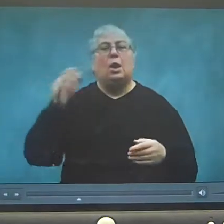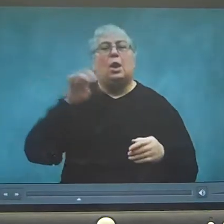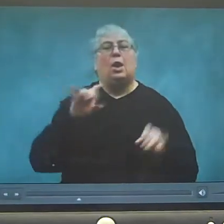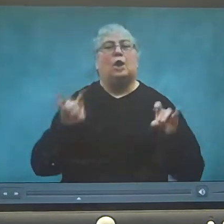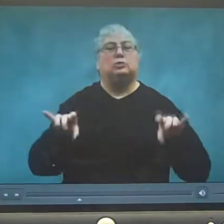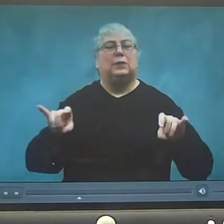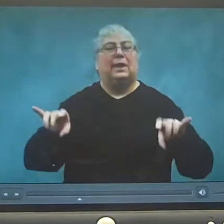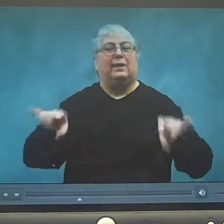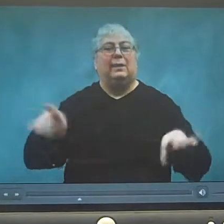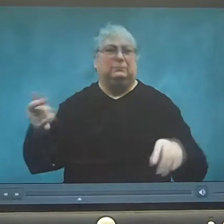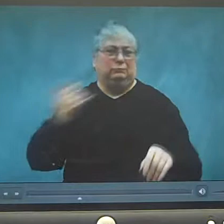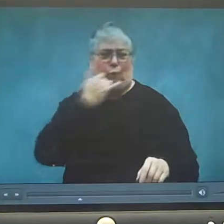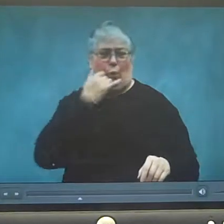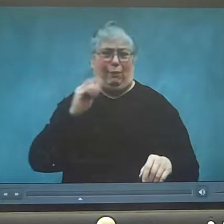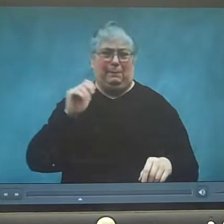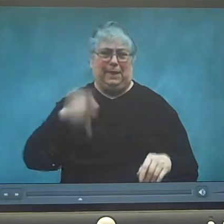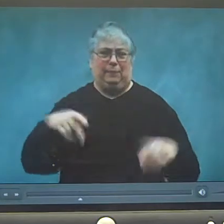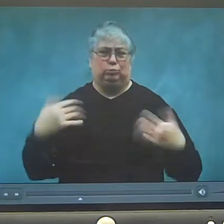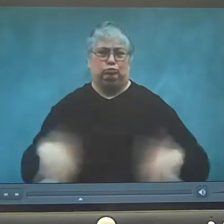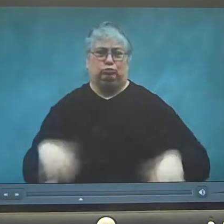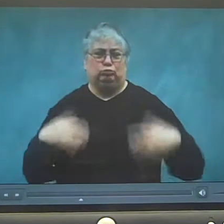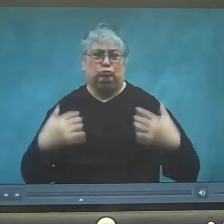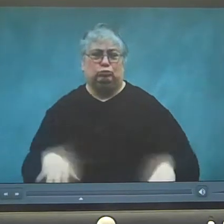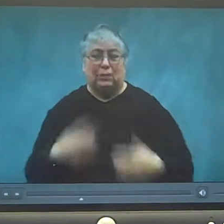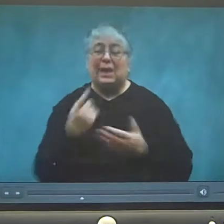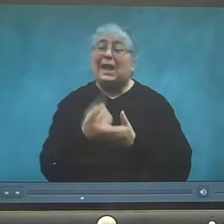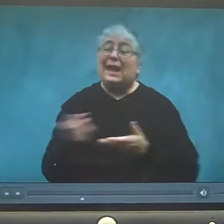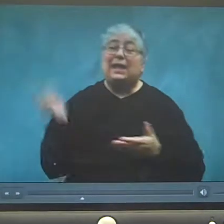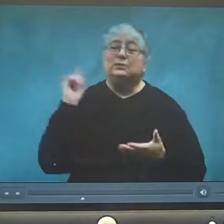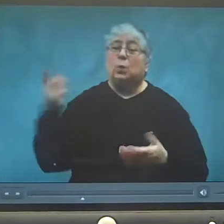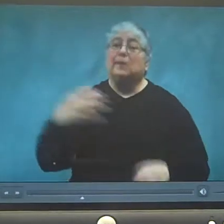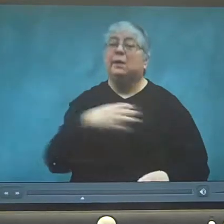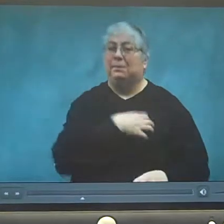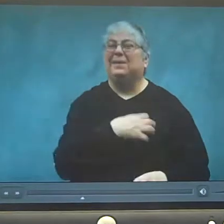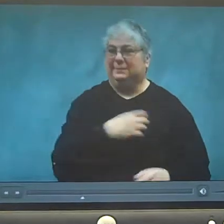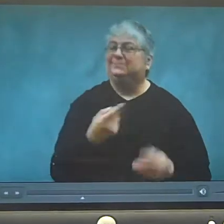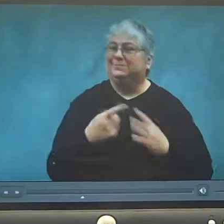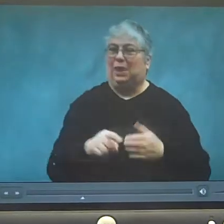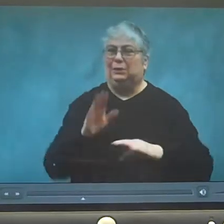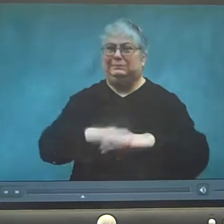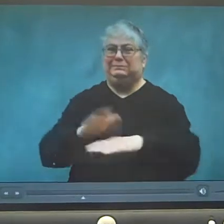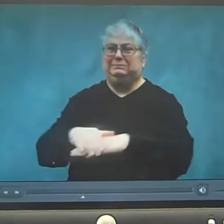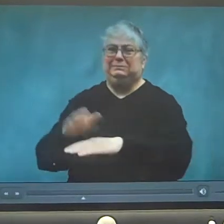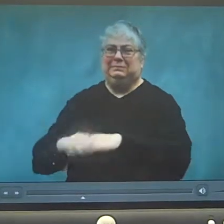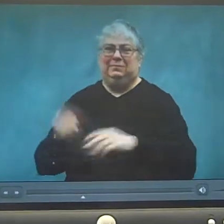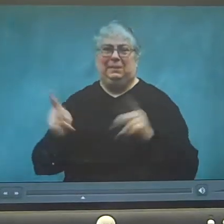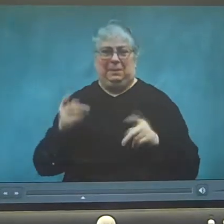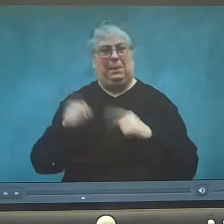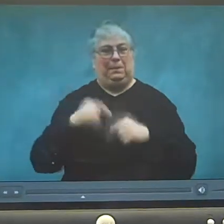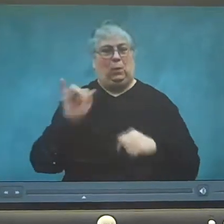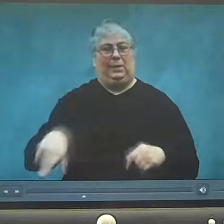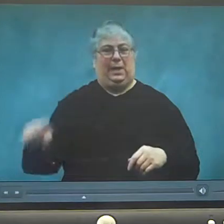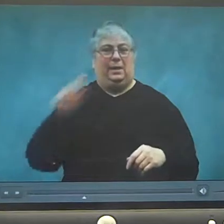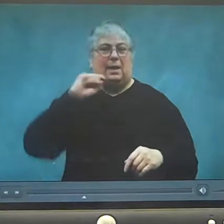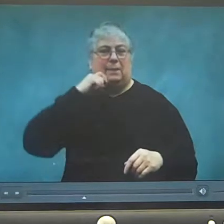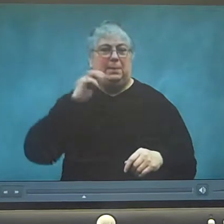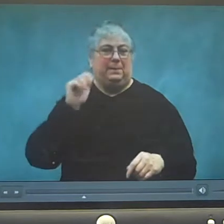And there's actually been other problems occurring on the news in regards to Australia. There's a